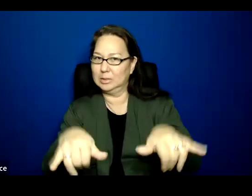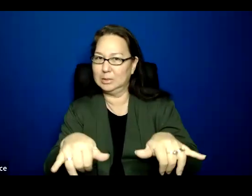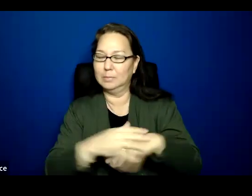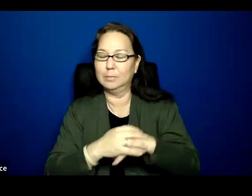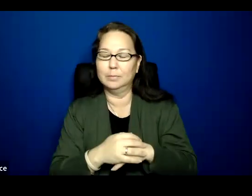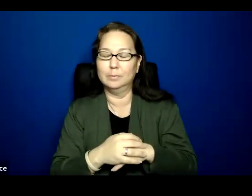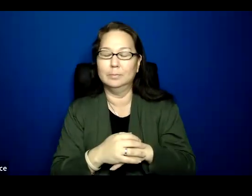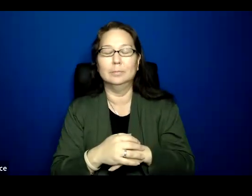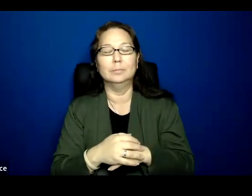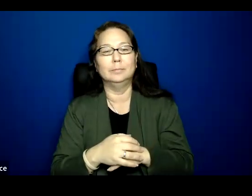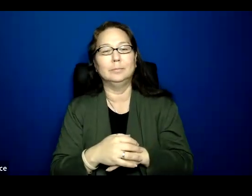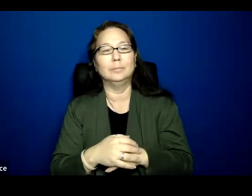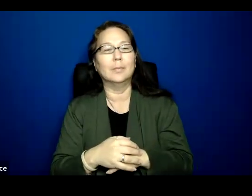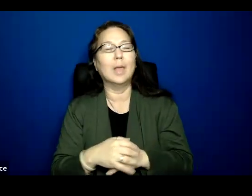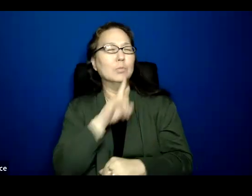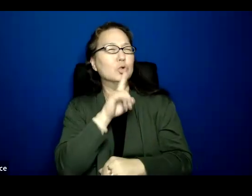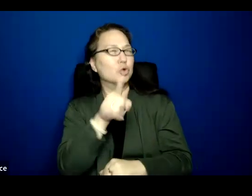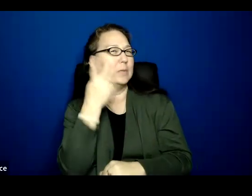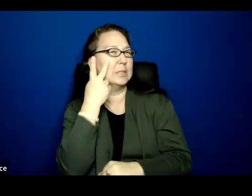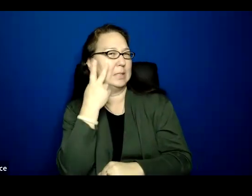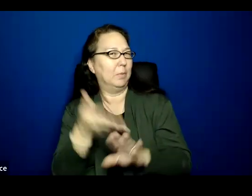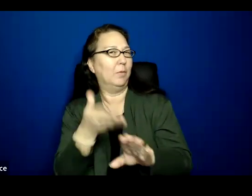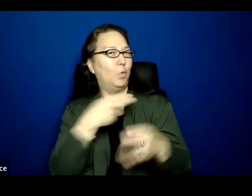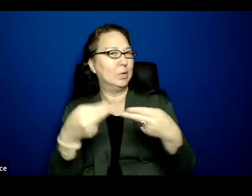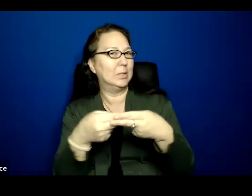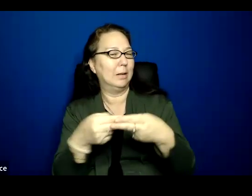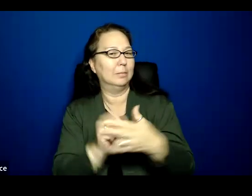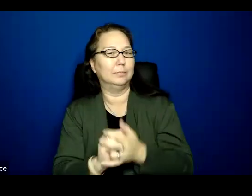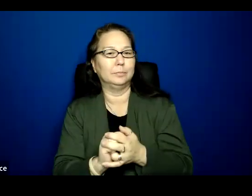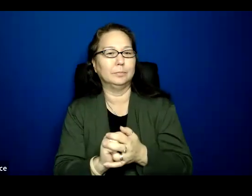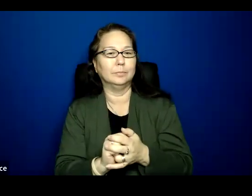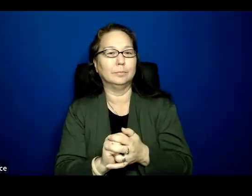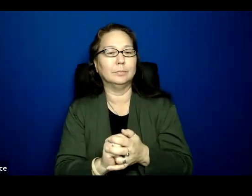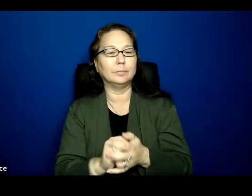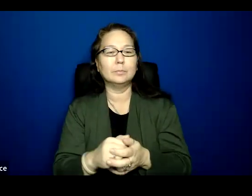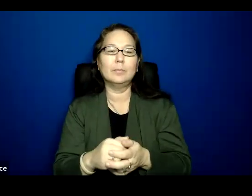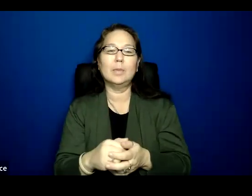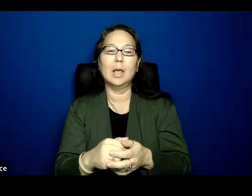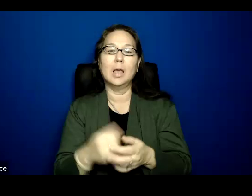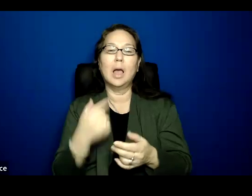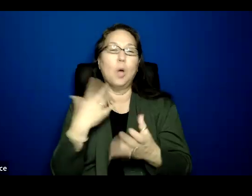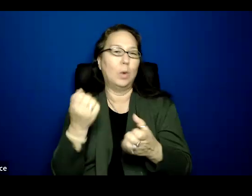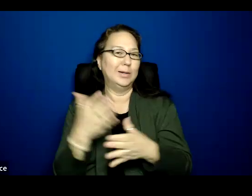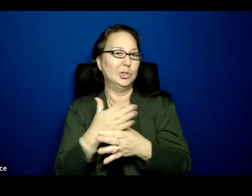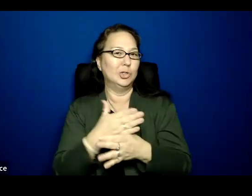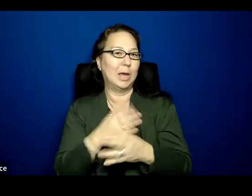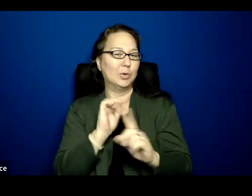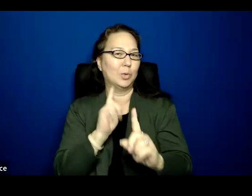I'm sure we've seen this slide before in terms of the shifts. Please allow me to share some key points with you tonight.